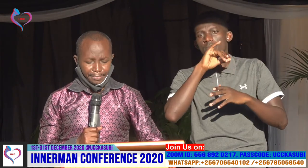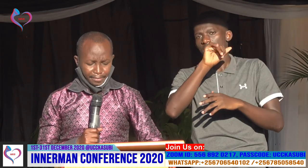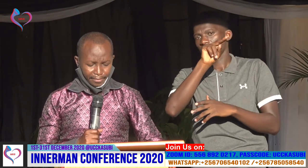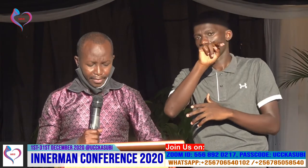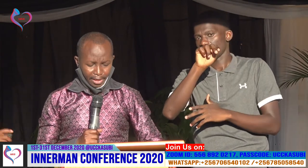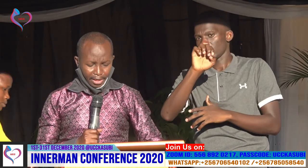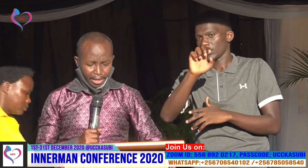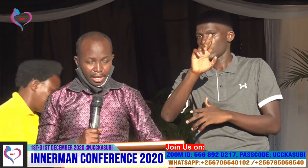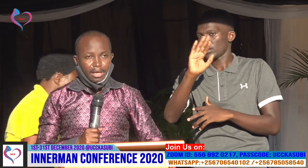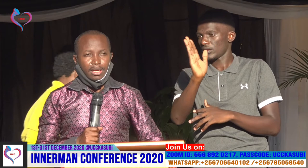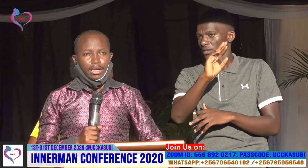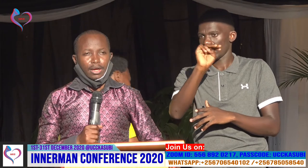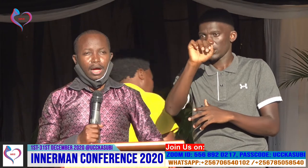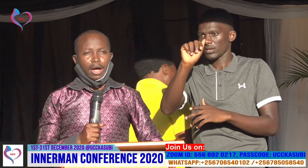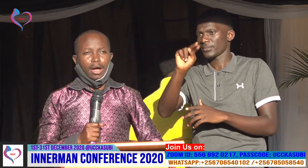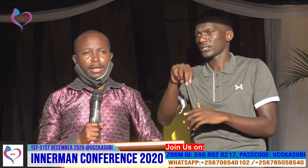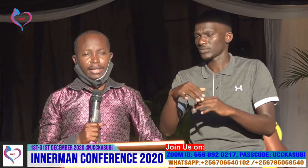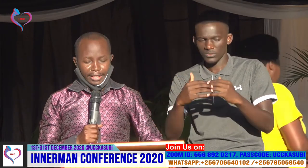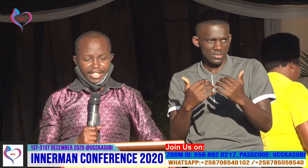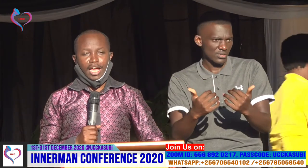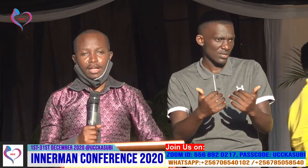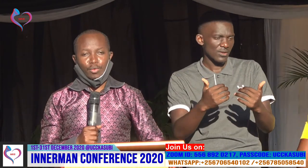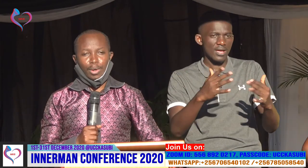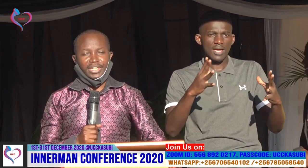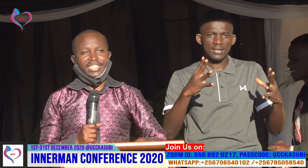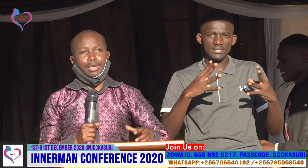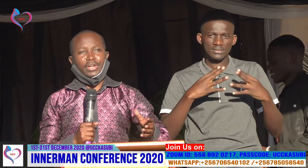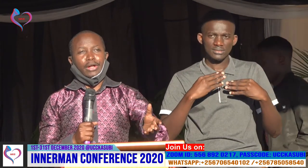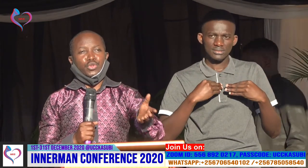still under the theme, the inner man.